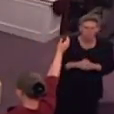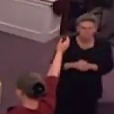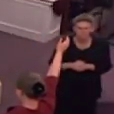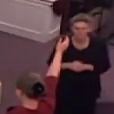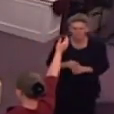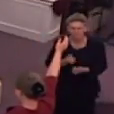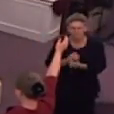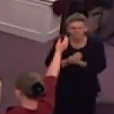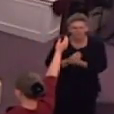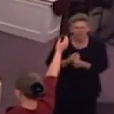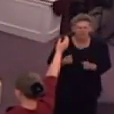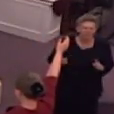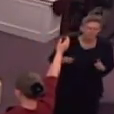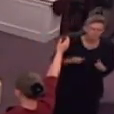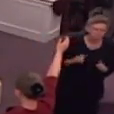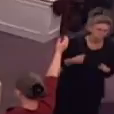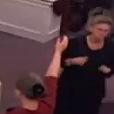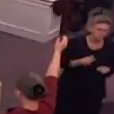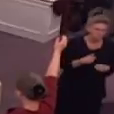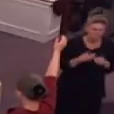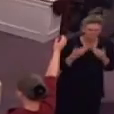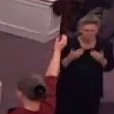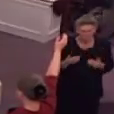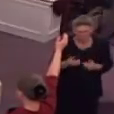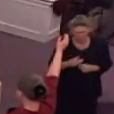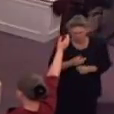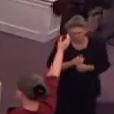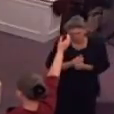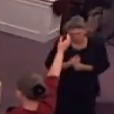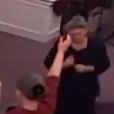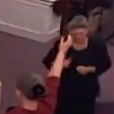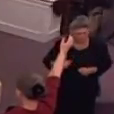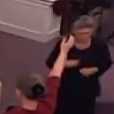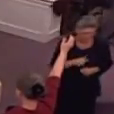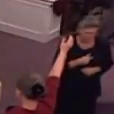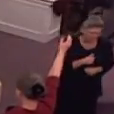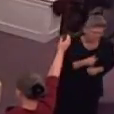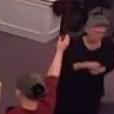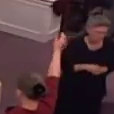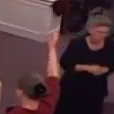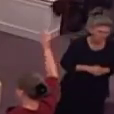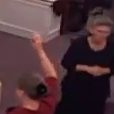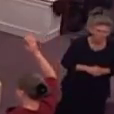us. Oh, thank you today for loving us.